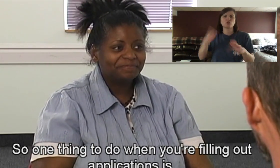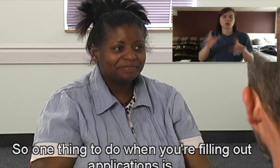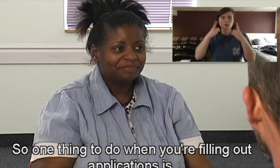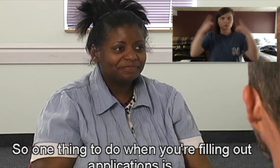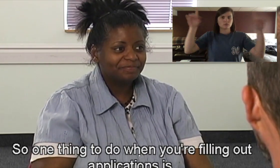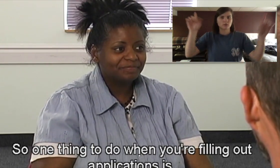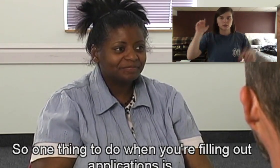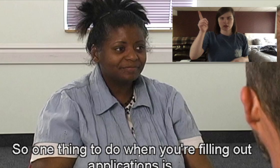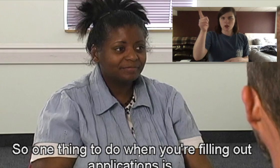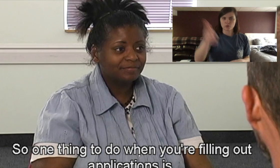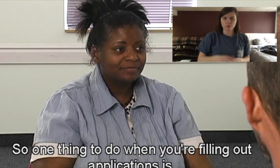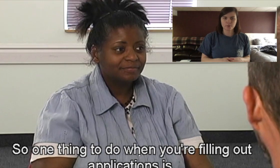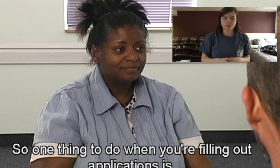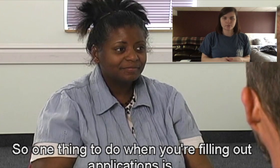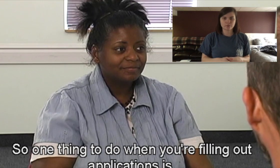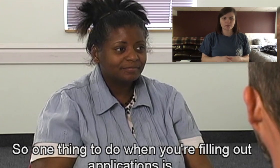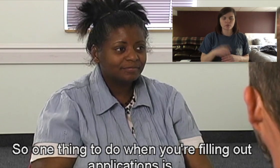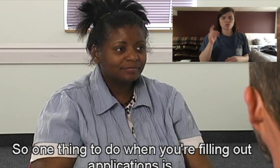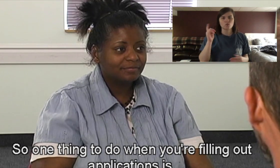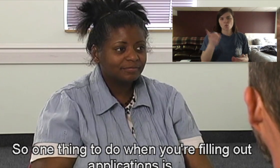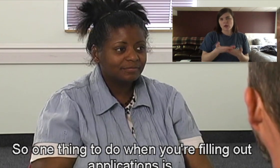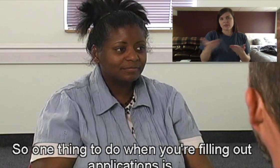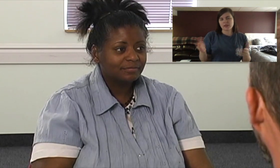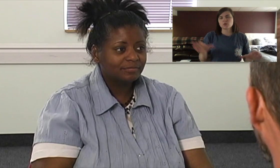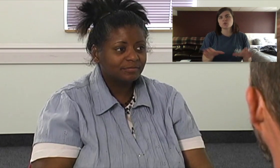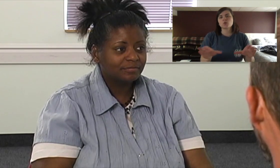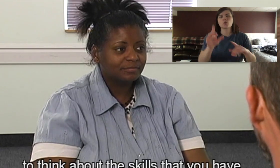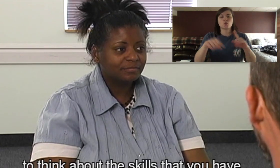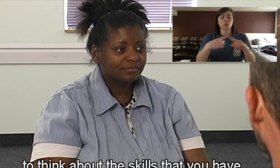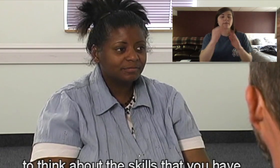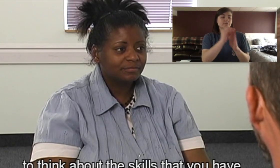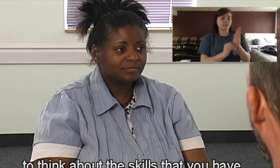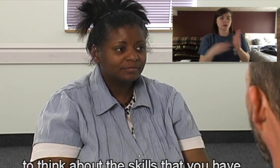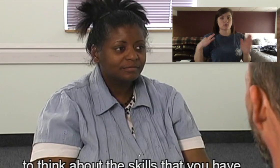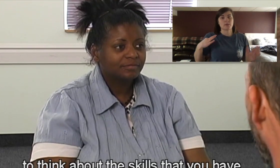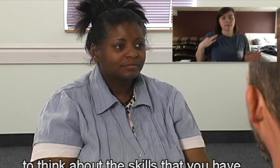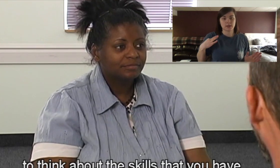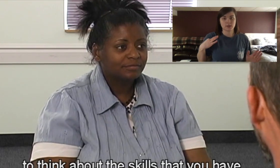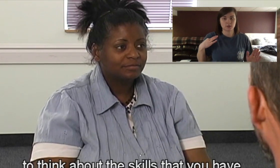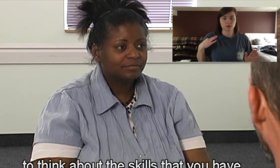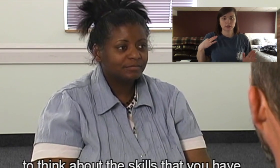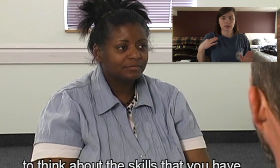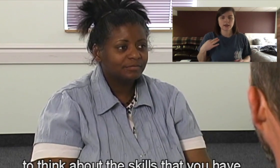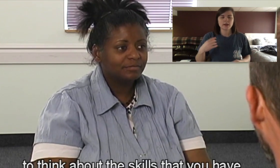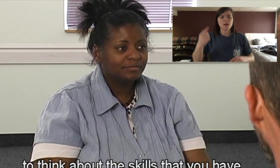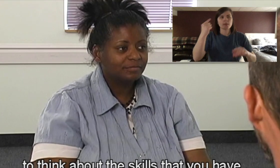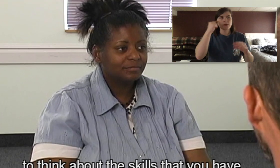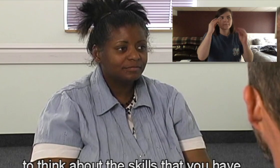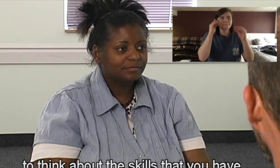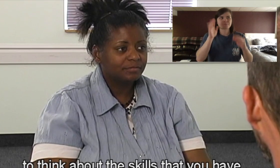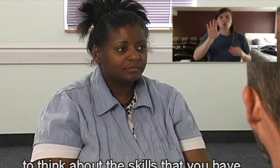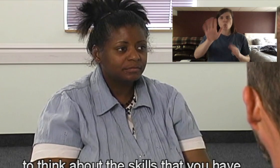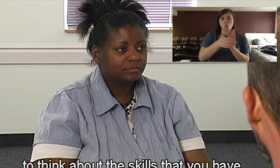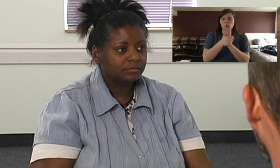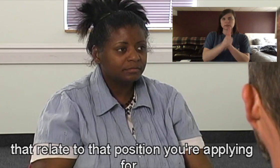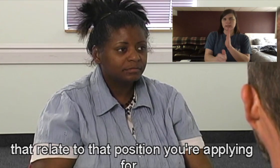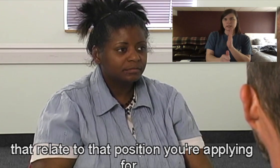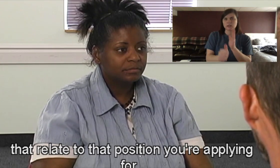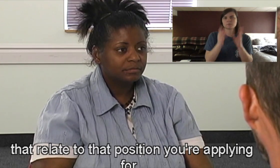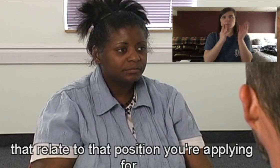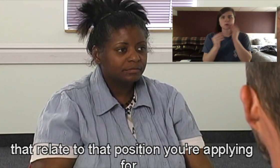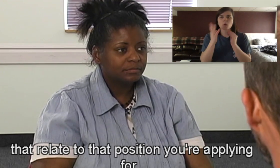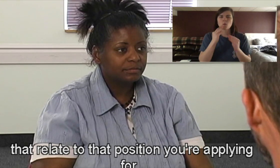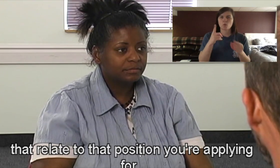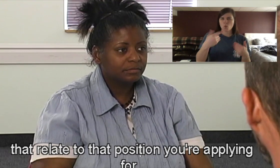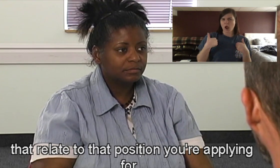Okay. So, one thing to do when you're filling out applications is to think about the